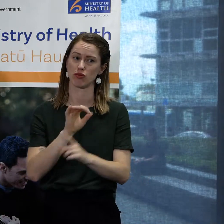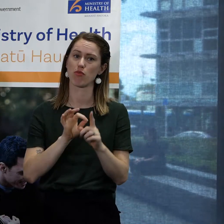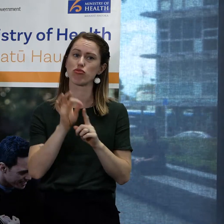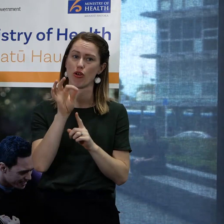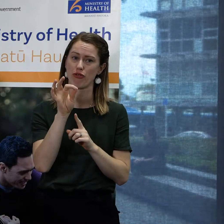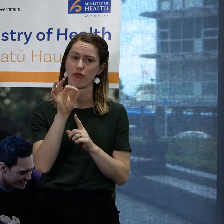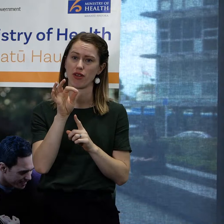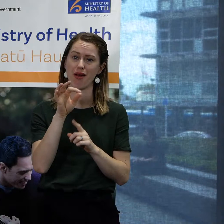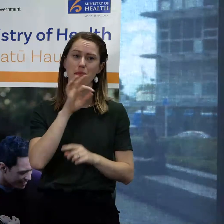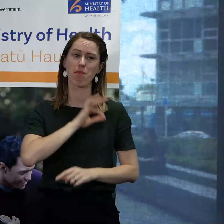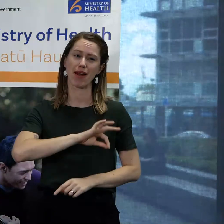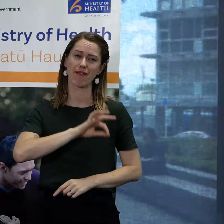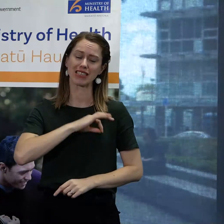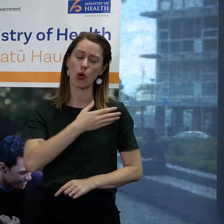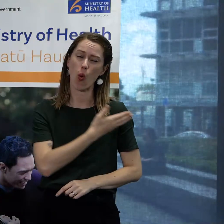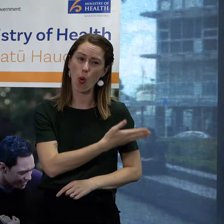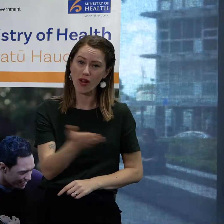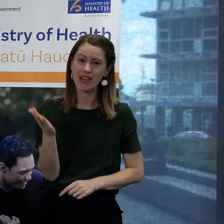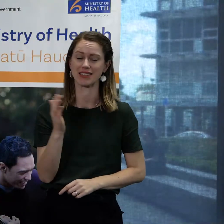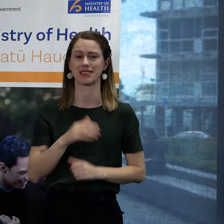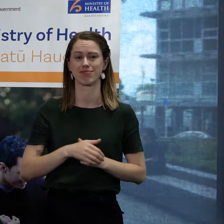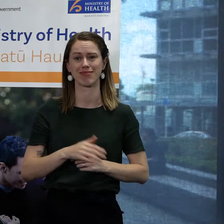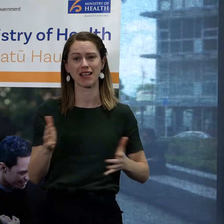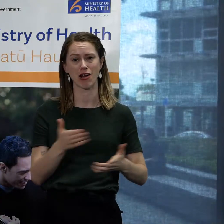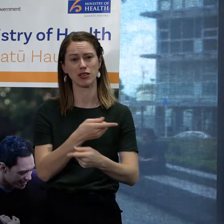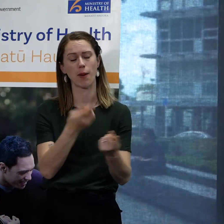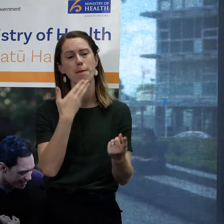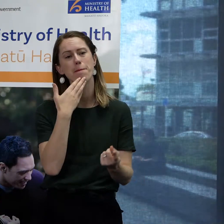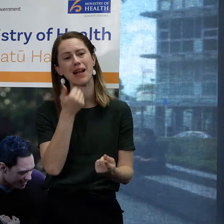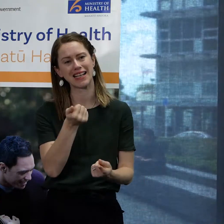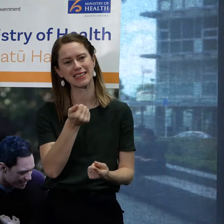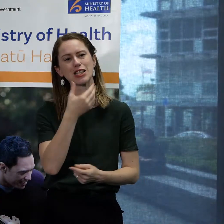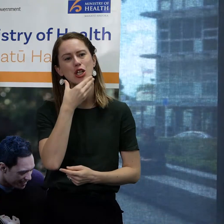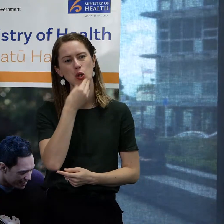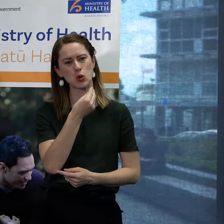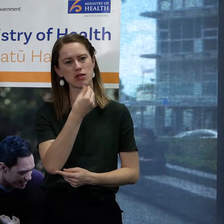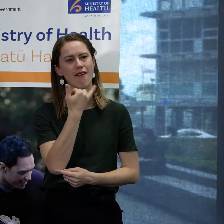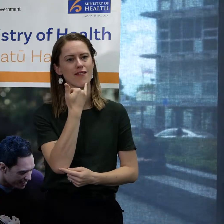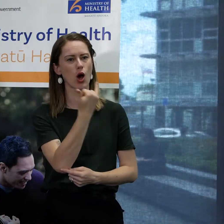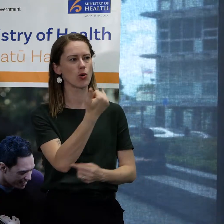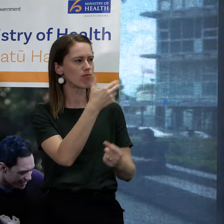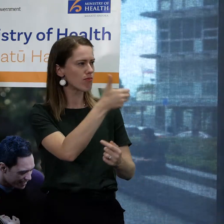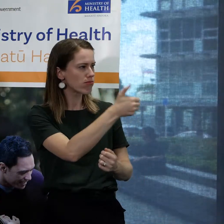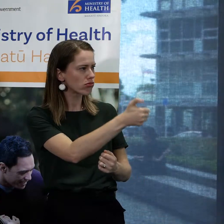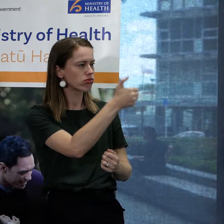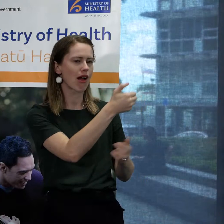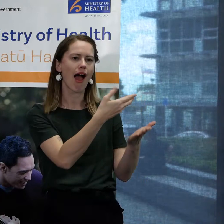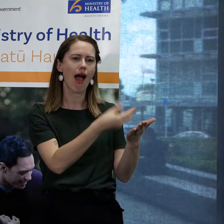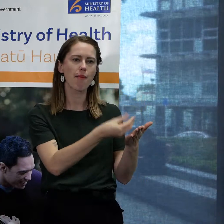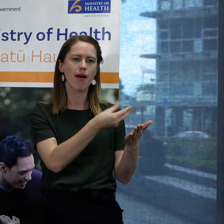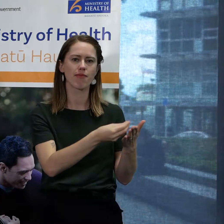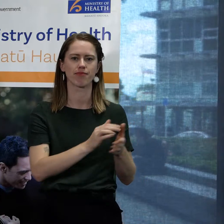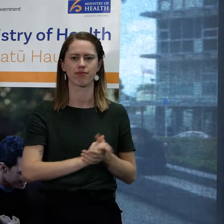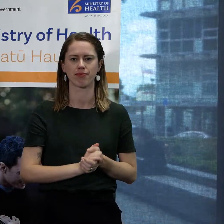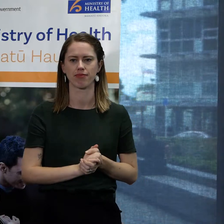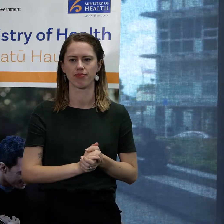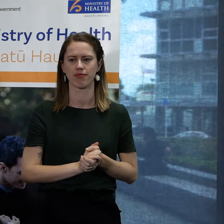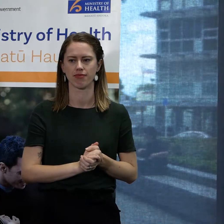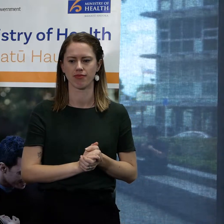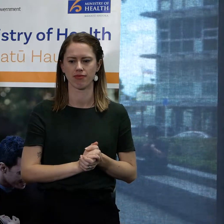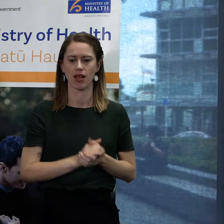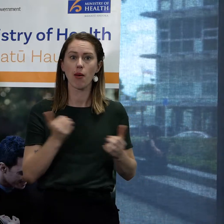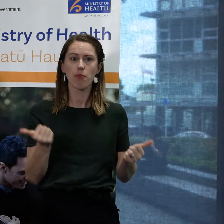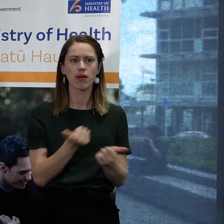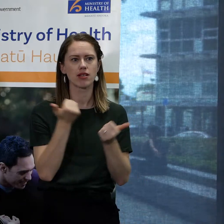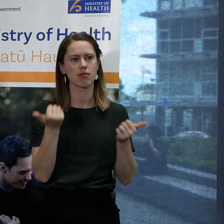all our interests to do better. And so, again, I would just encourage everybody to use that app. We've done it before. I'm very encouraged by the proportion of Kiwis